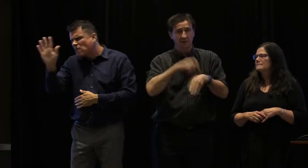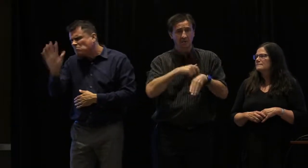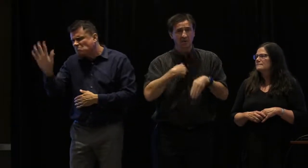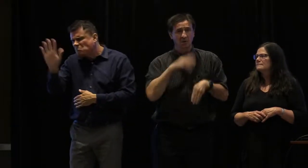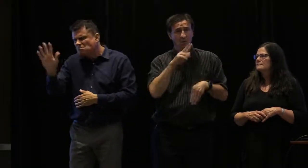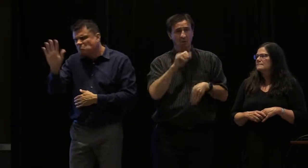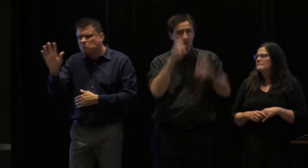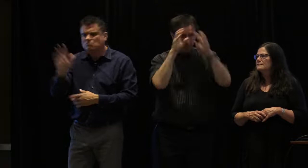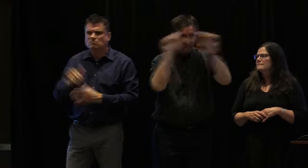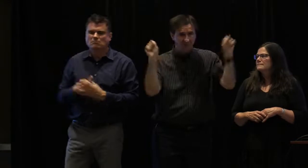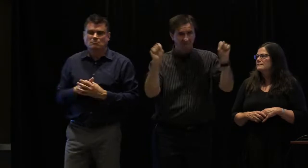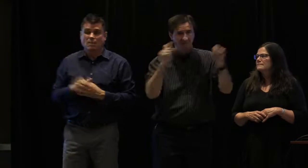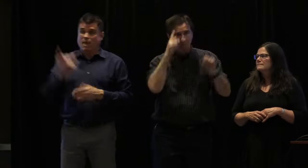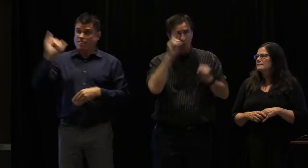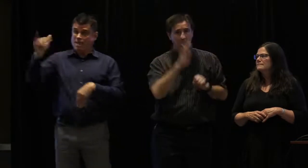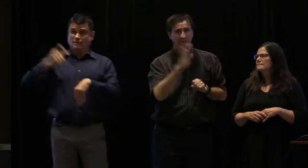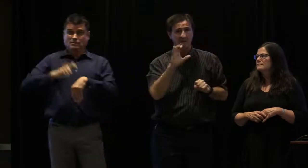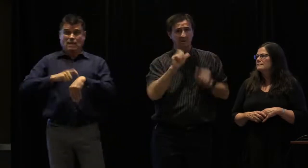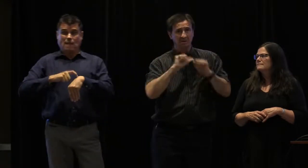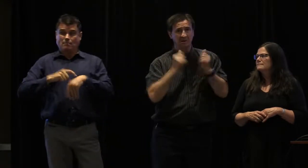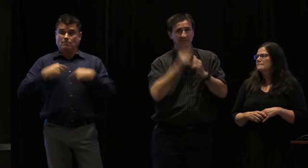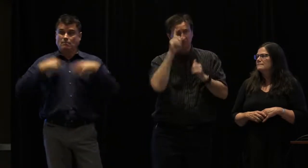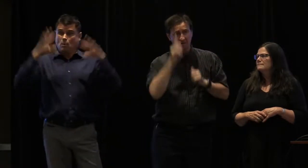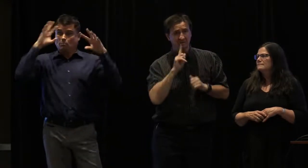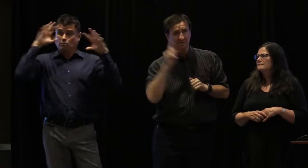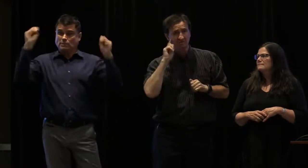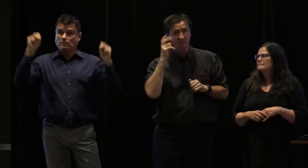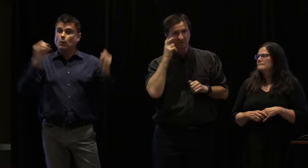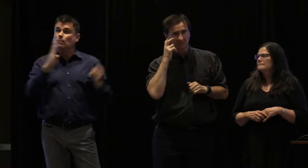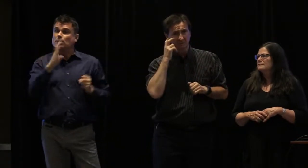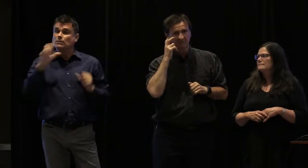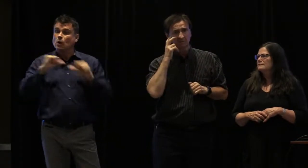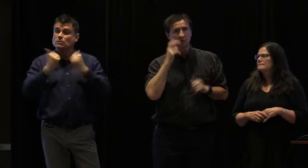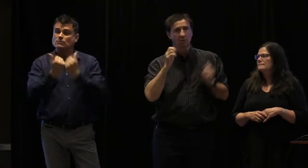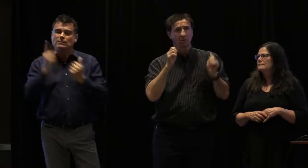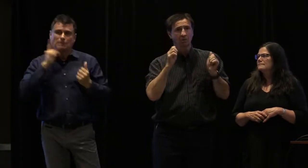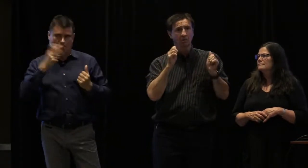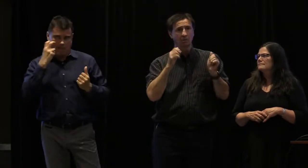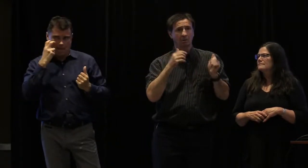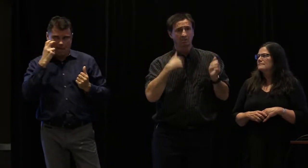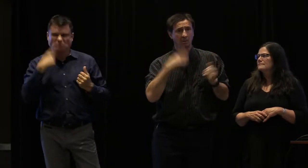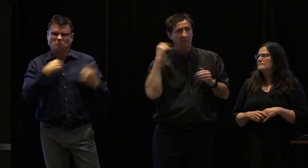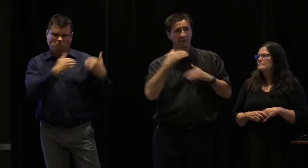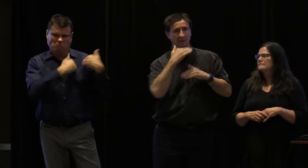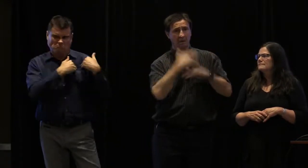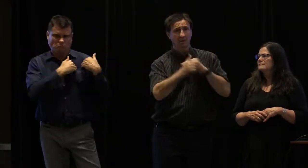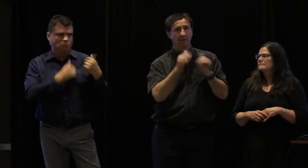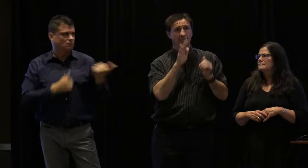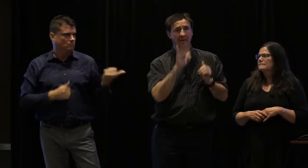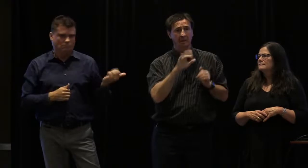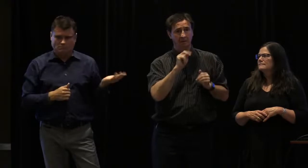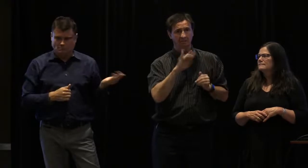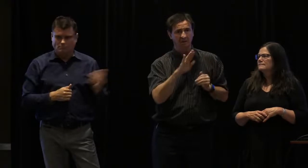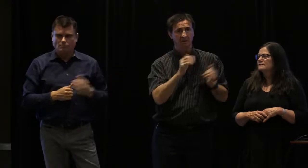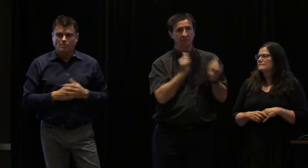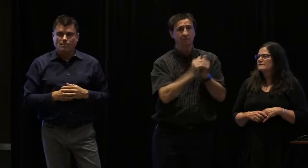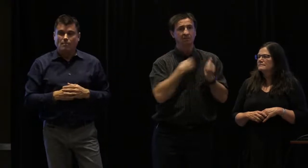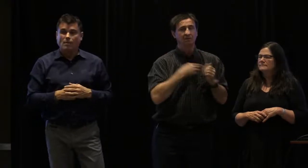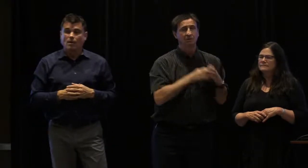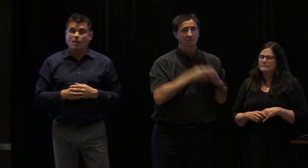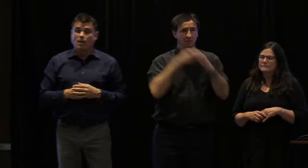my years, but at that time I was the president for the BC Association of the Deafblind,